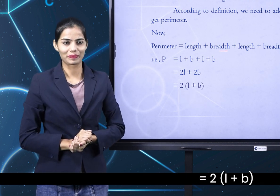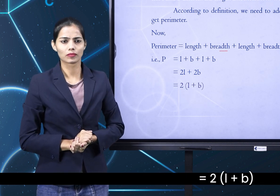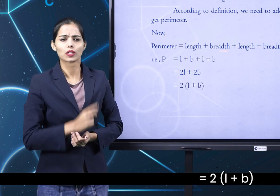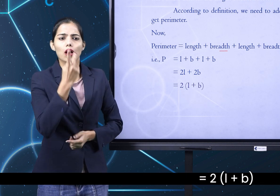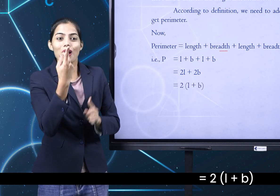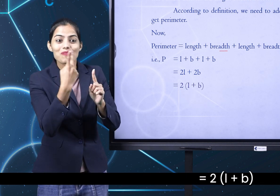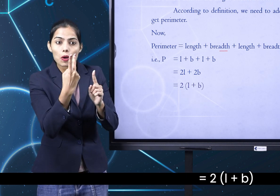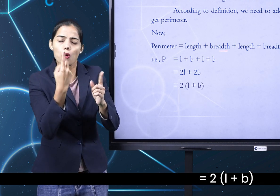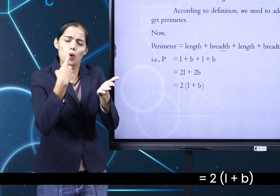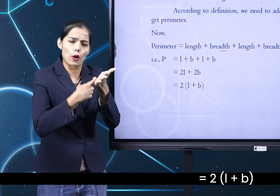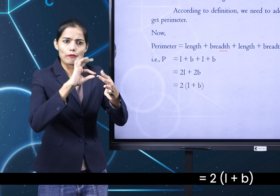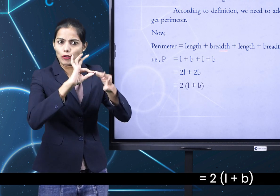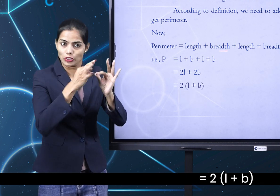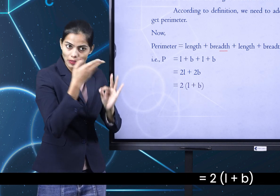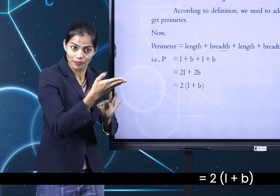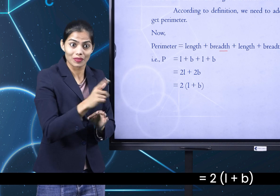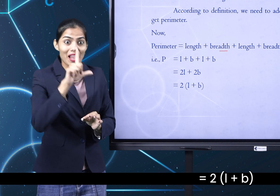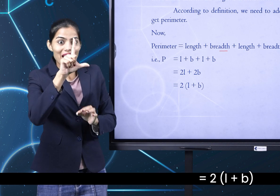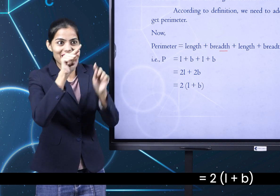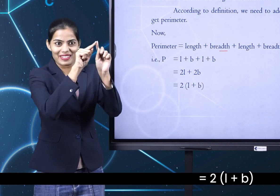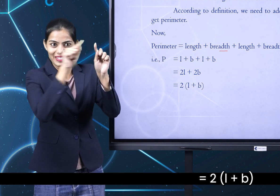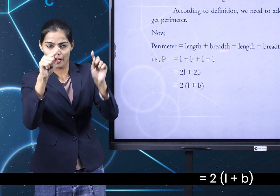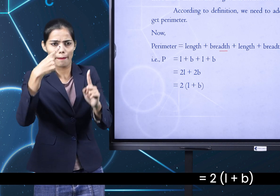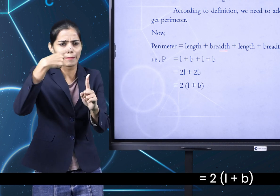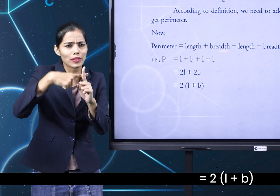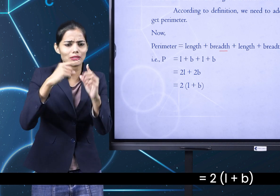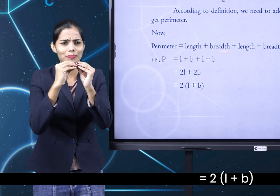to 2 into length plus breadth.